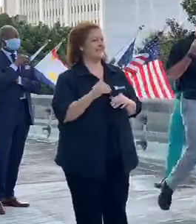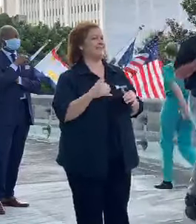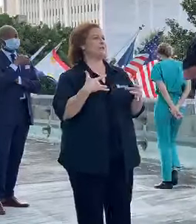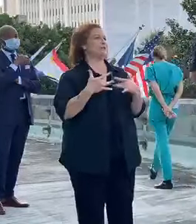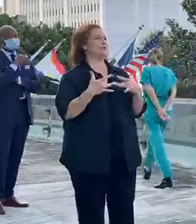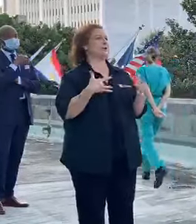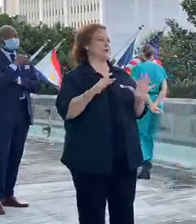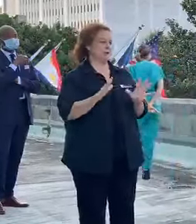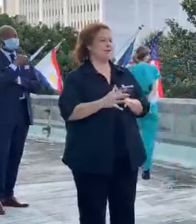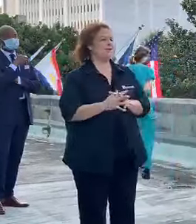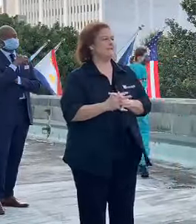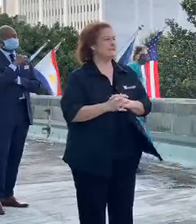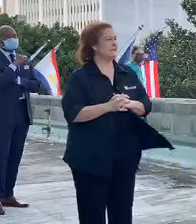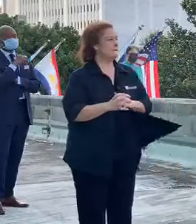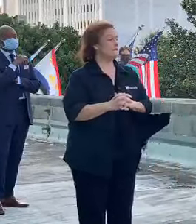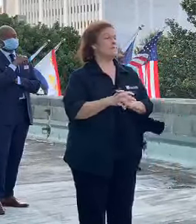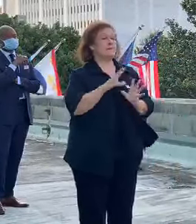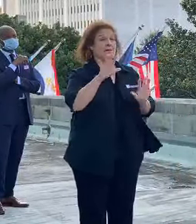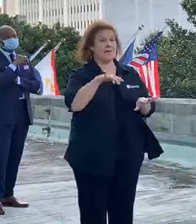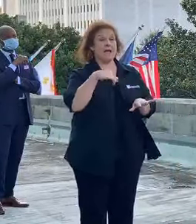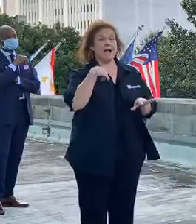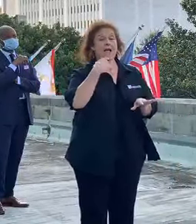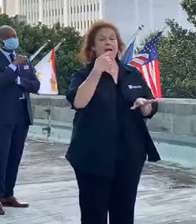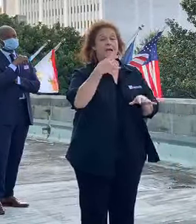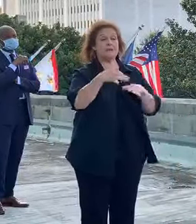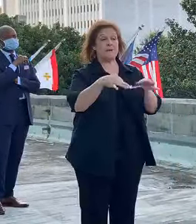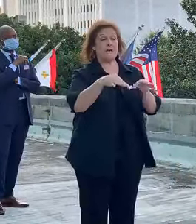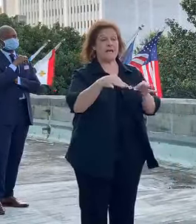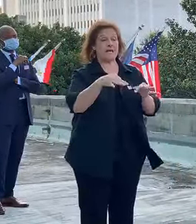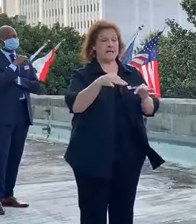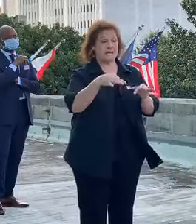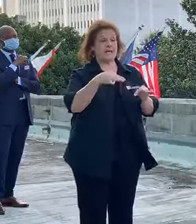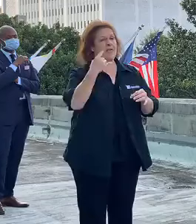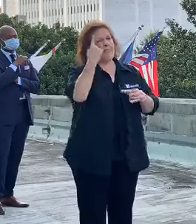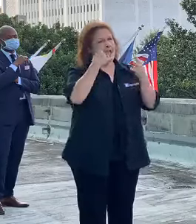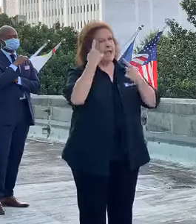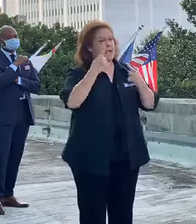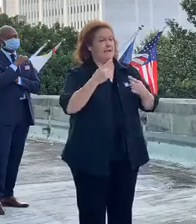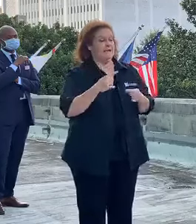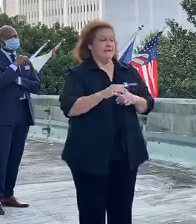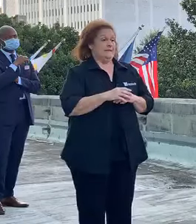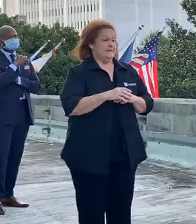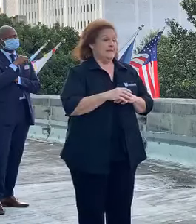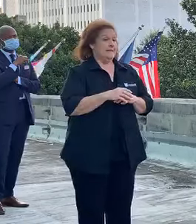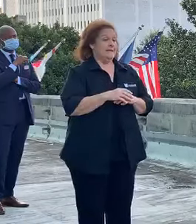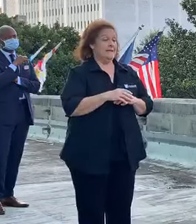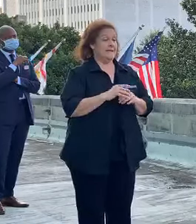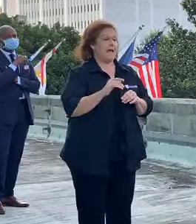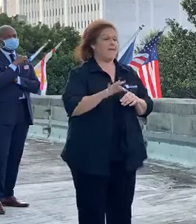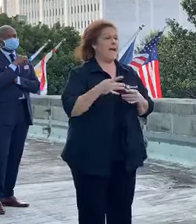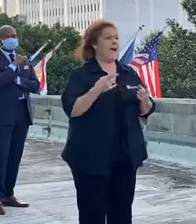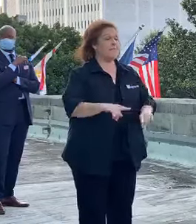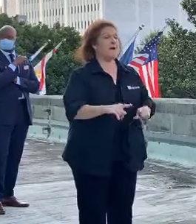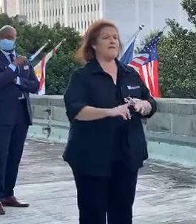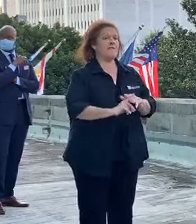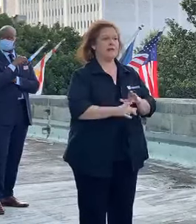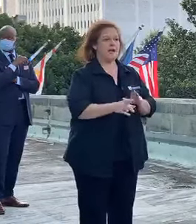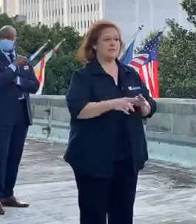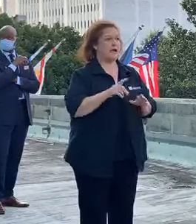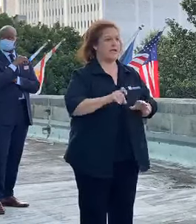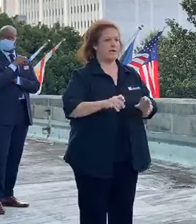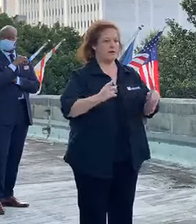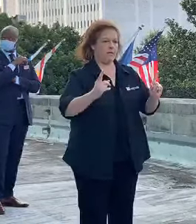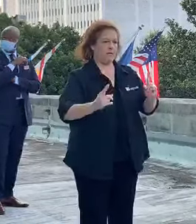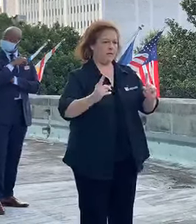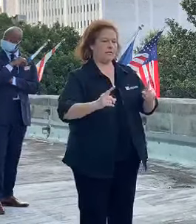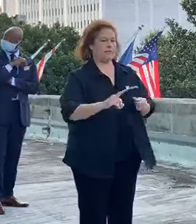Yep. So as I said earlier, think about all of this in the frame of an evacuation as social distancing